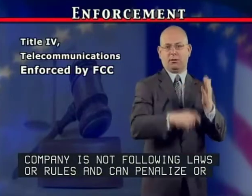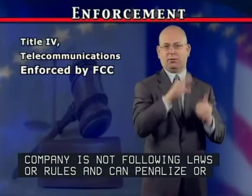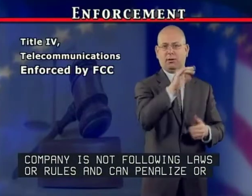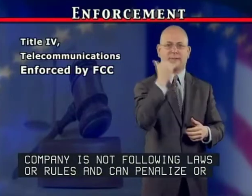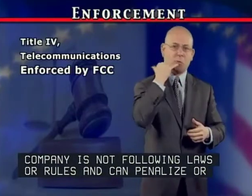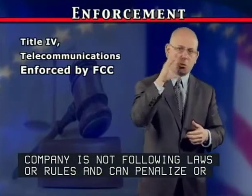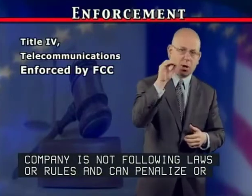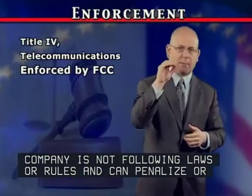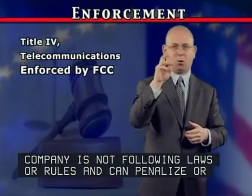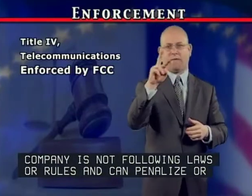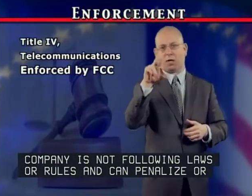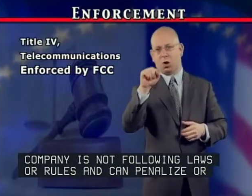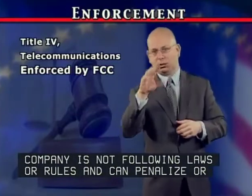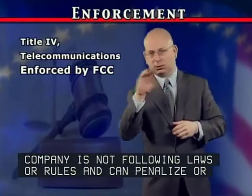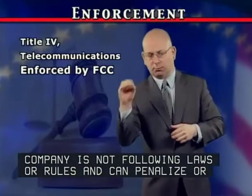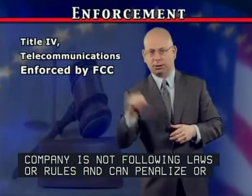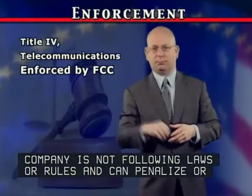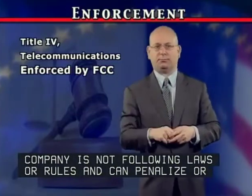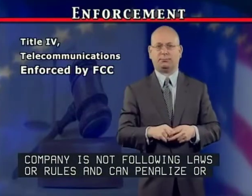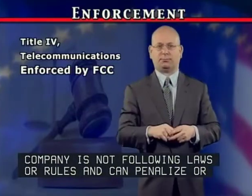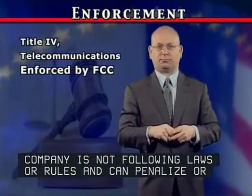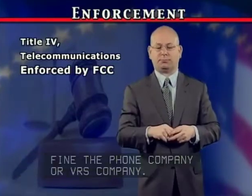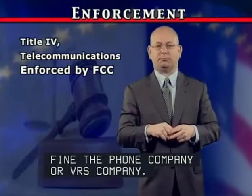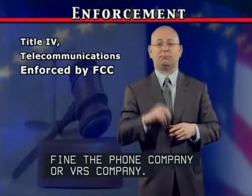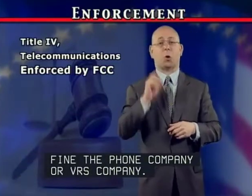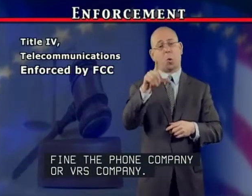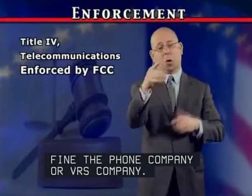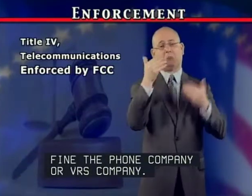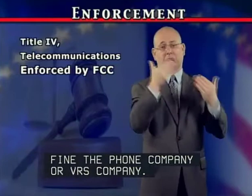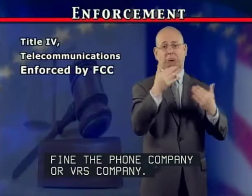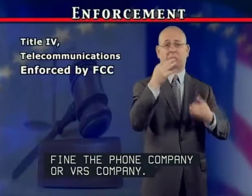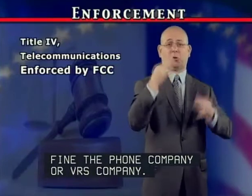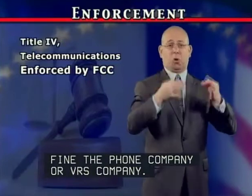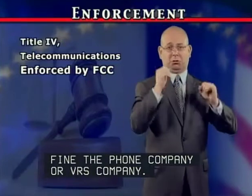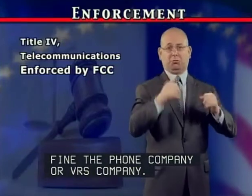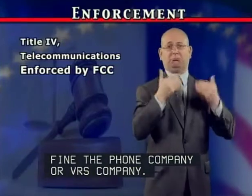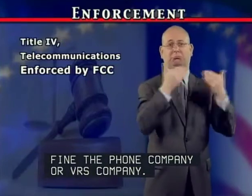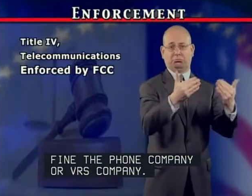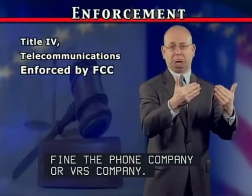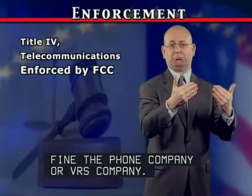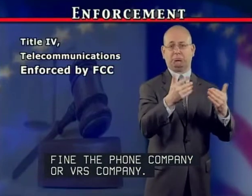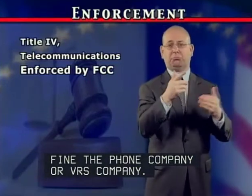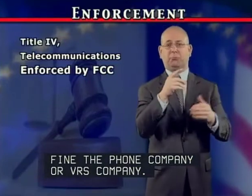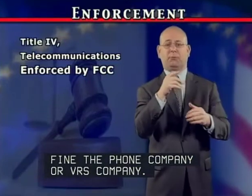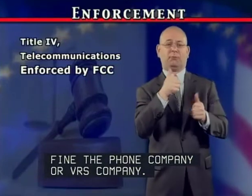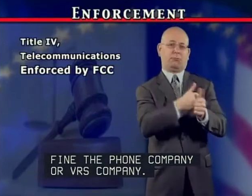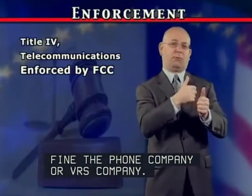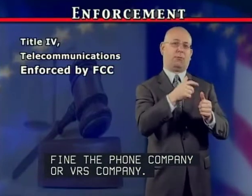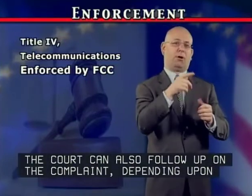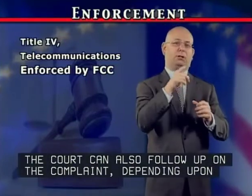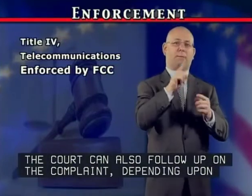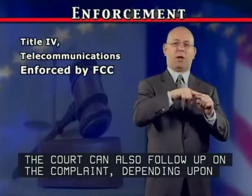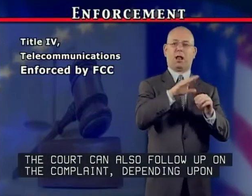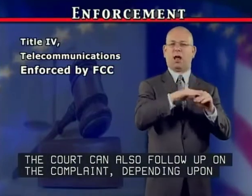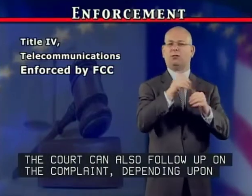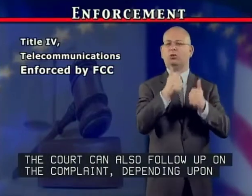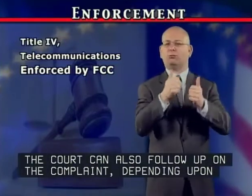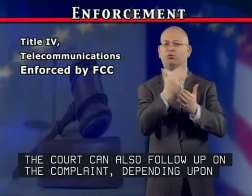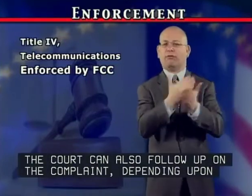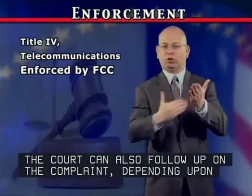is not following laws or rules and can penalize or fine the phone company or VRS company. The court can also follow